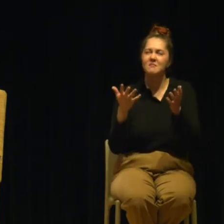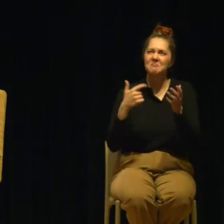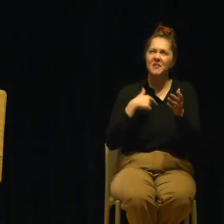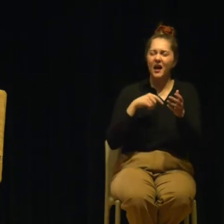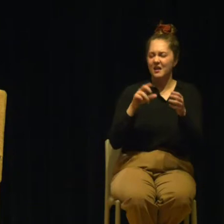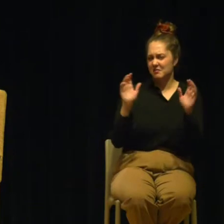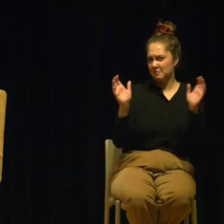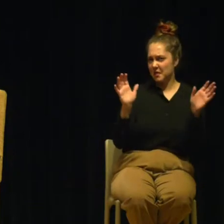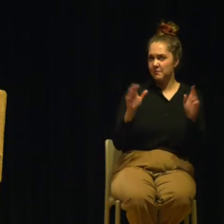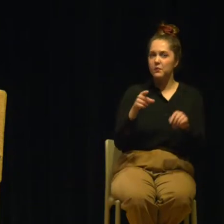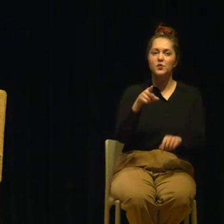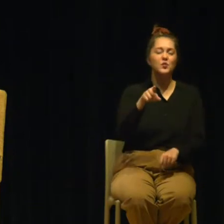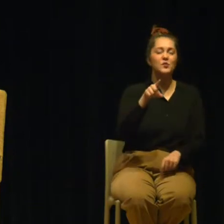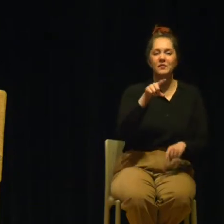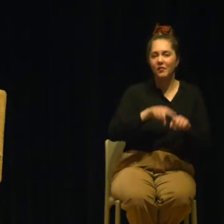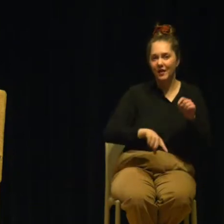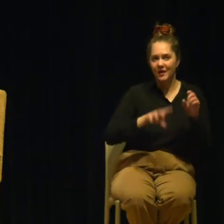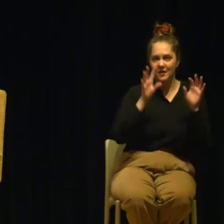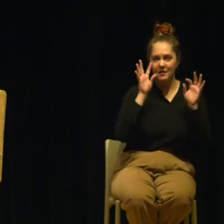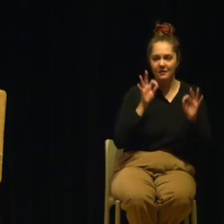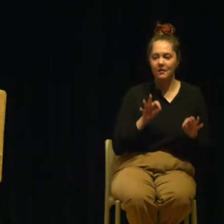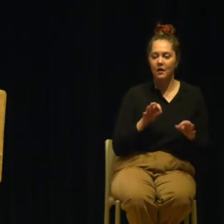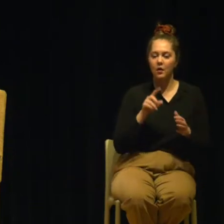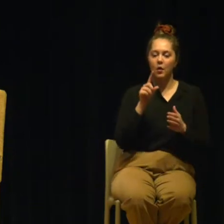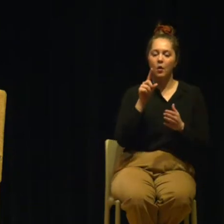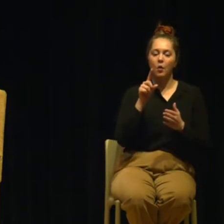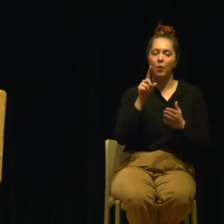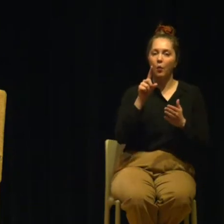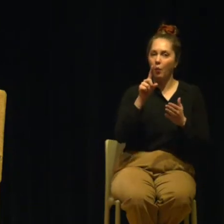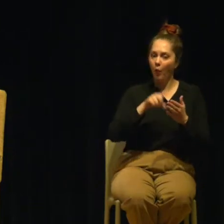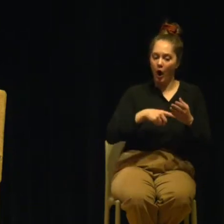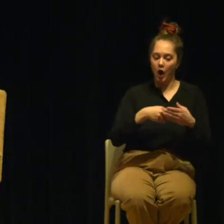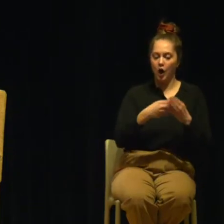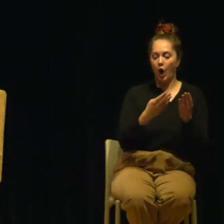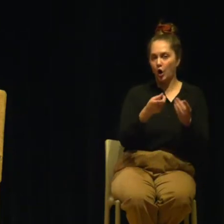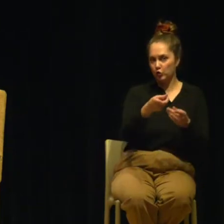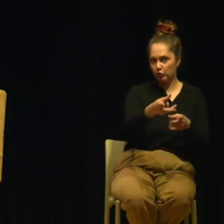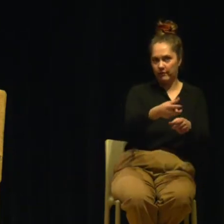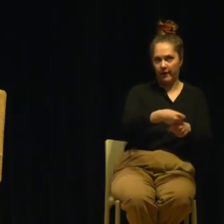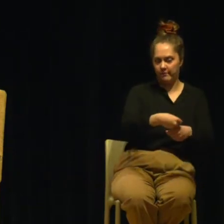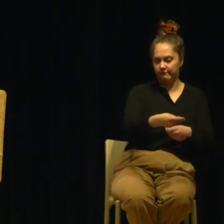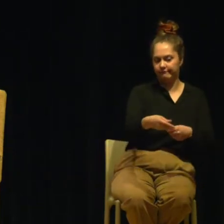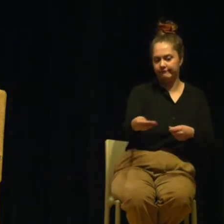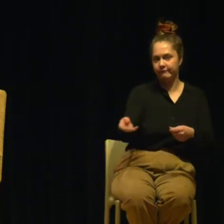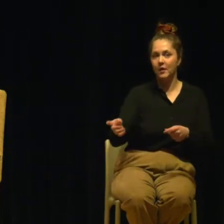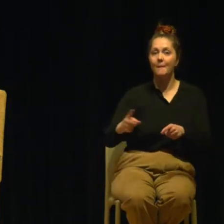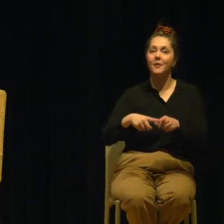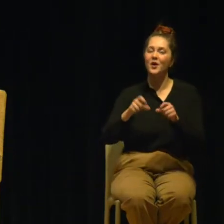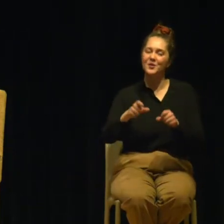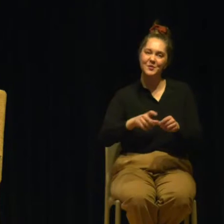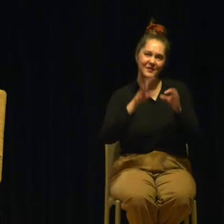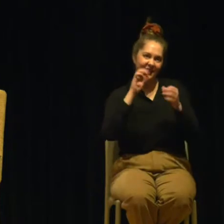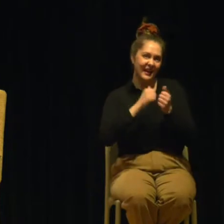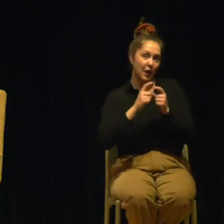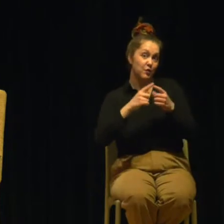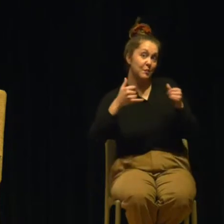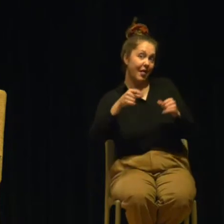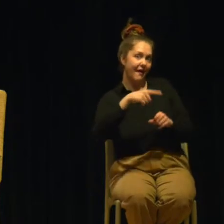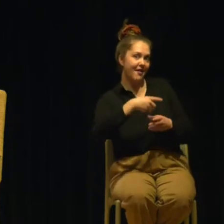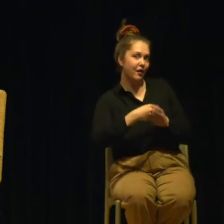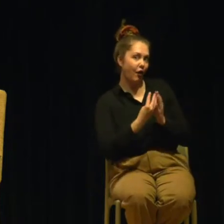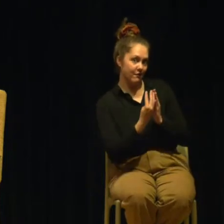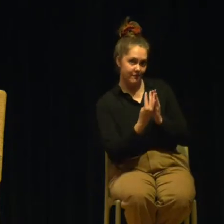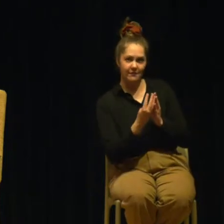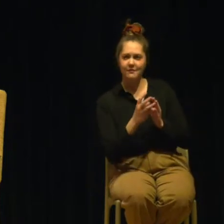said, you don't get to decide what cards you're dealt, but you do get to decide how you play them. And that may